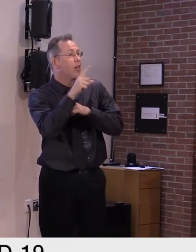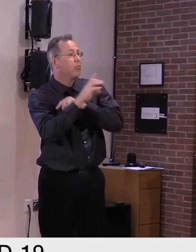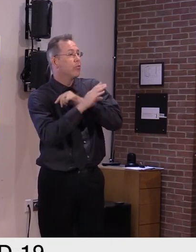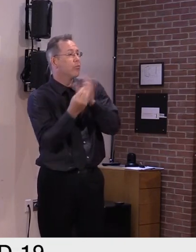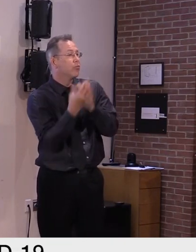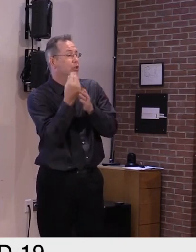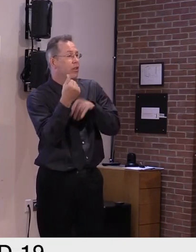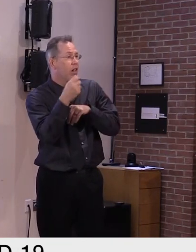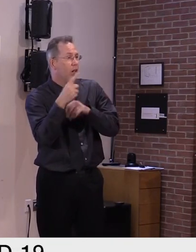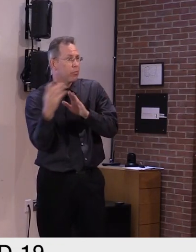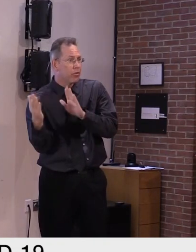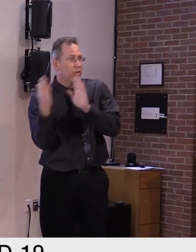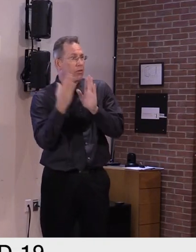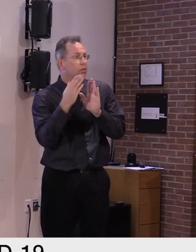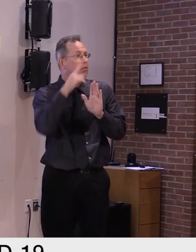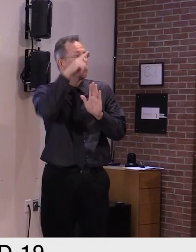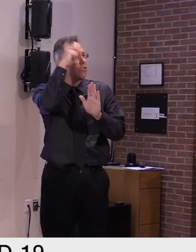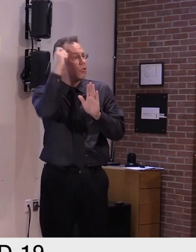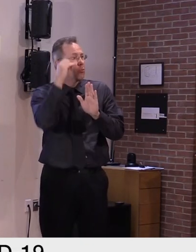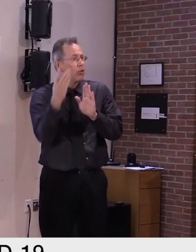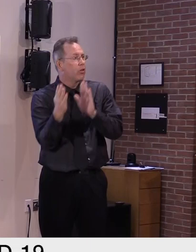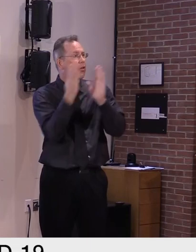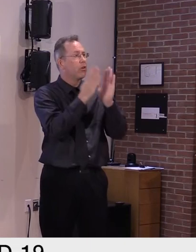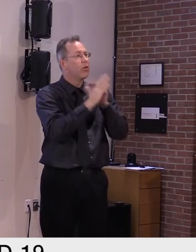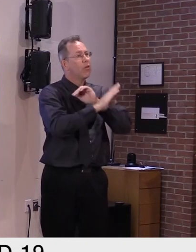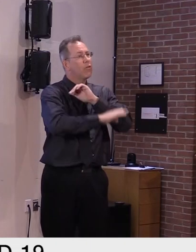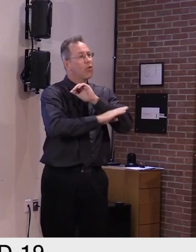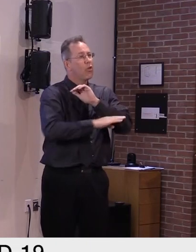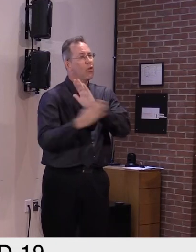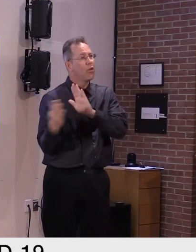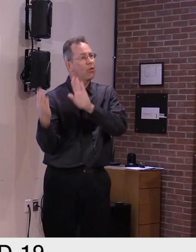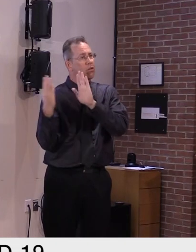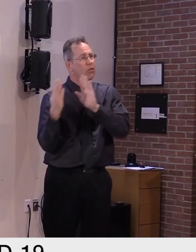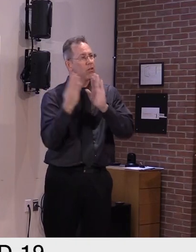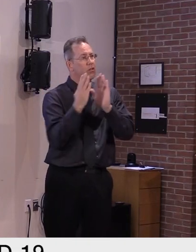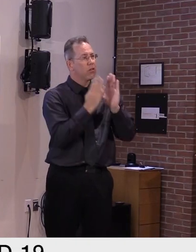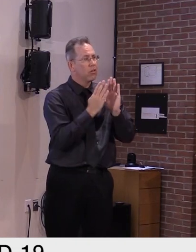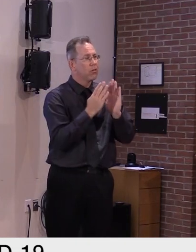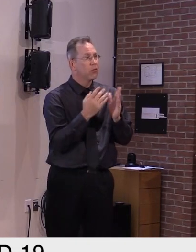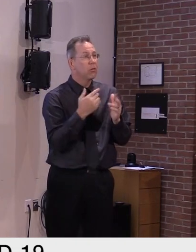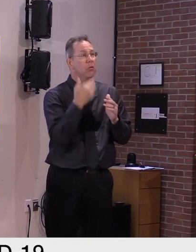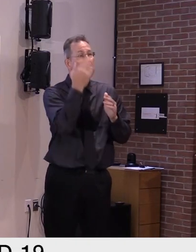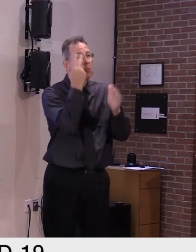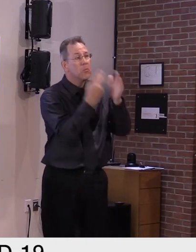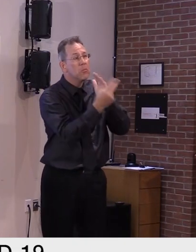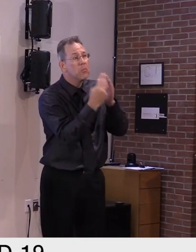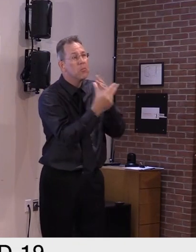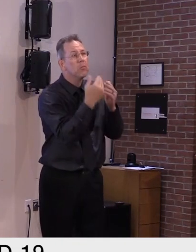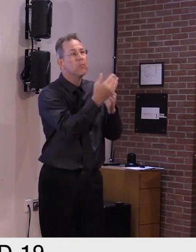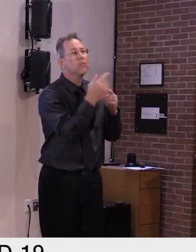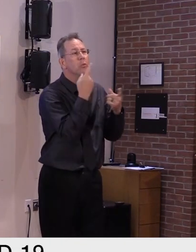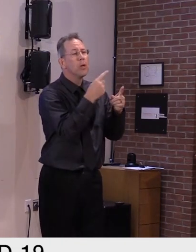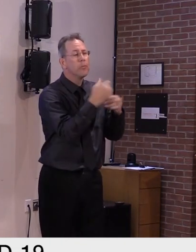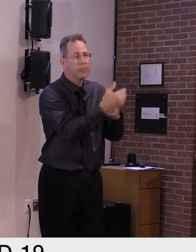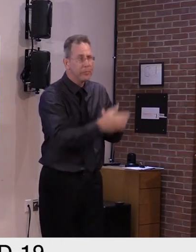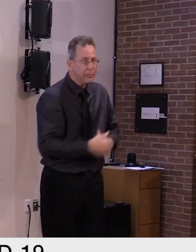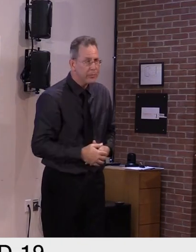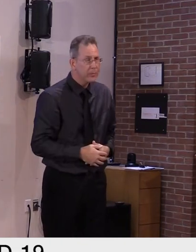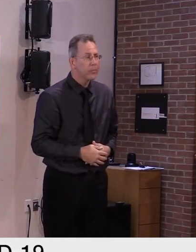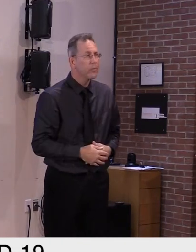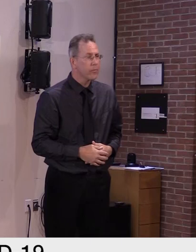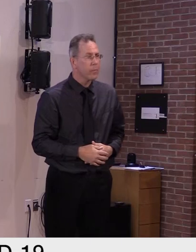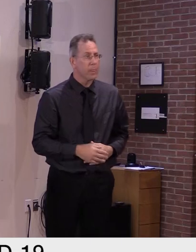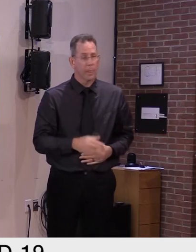July, and now what is appearing to be a developing third peak across the country. The next three slides break those